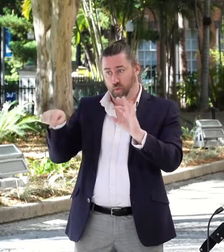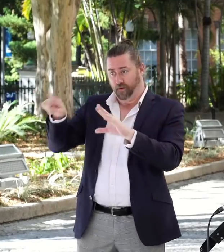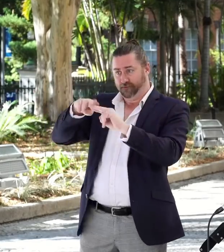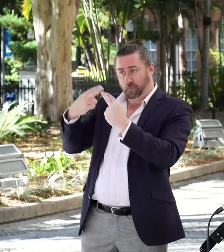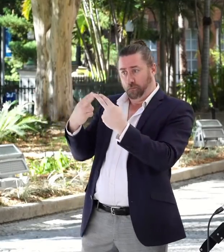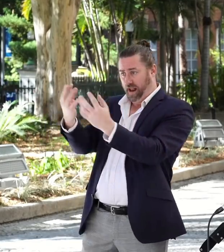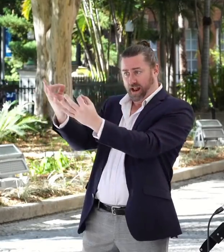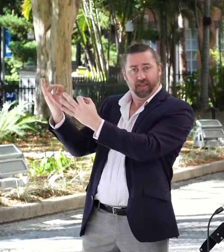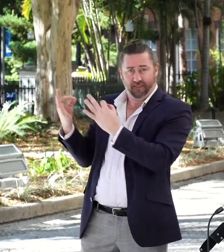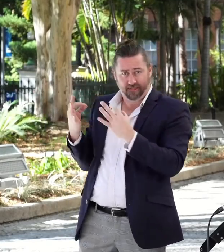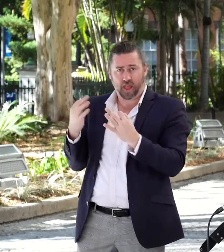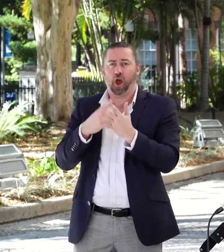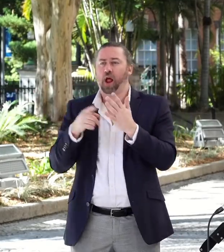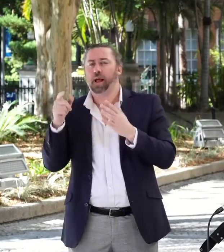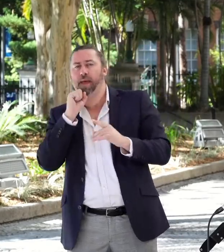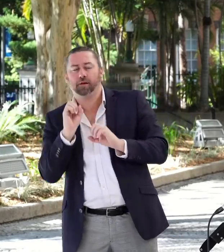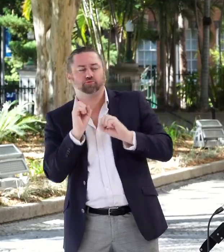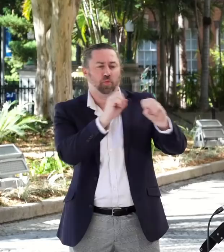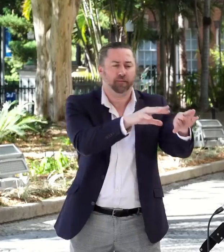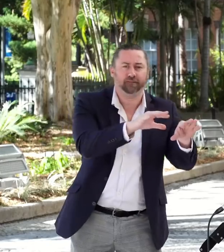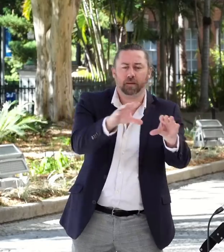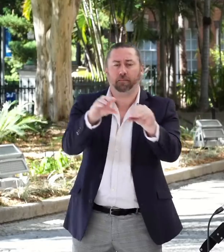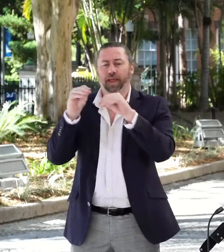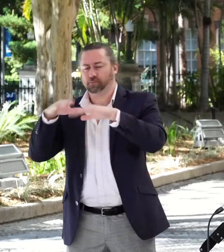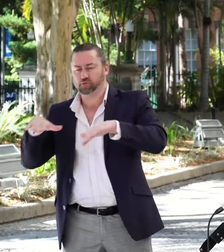drop-off and the collection time.